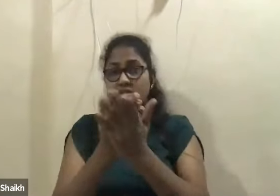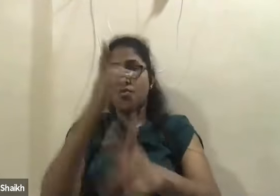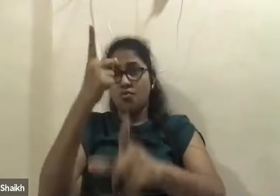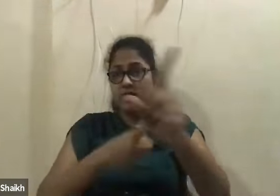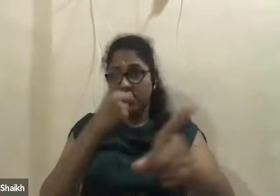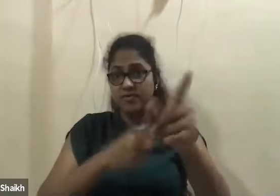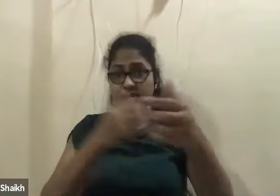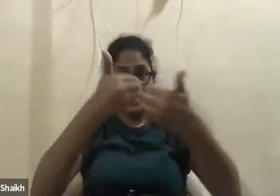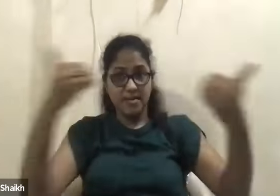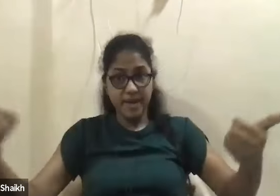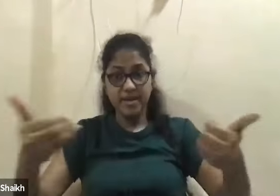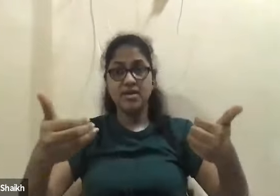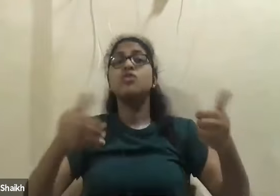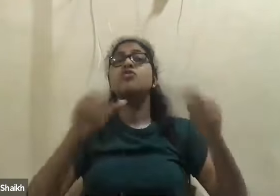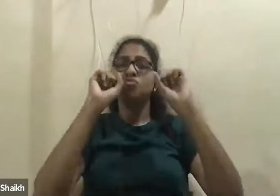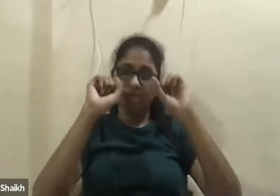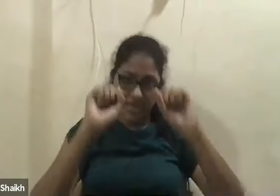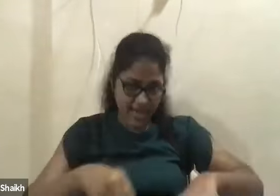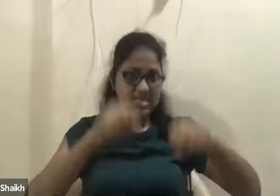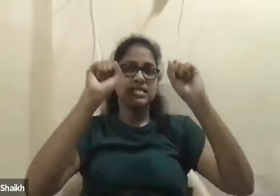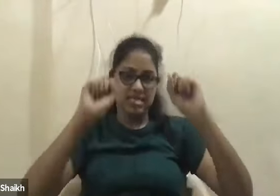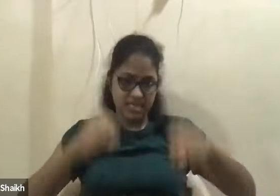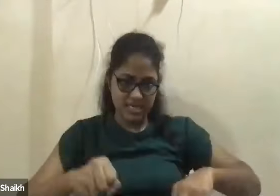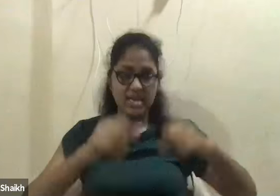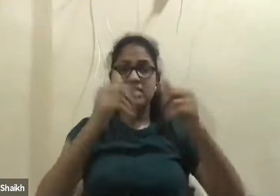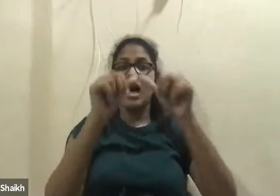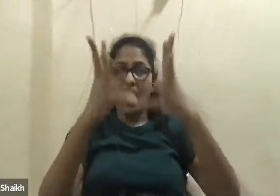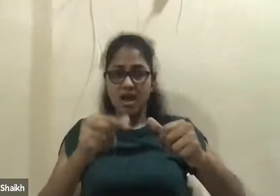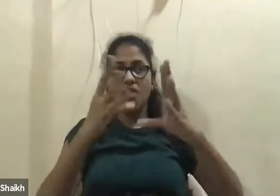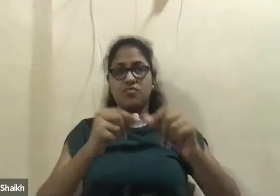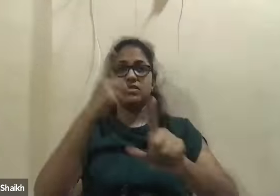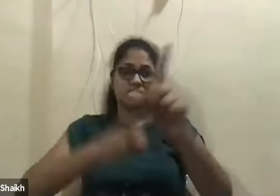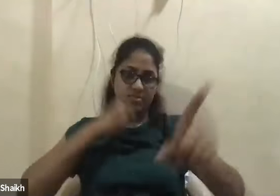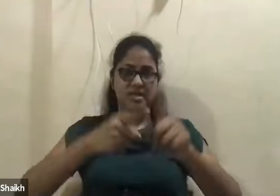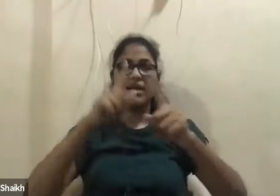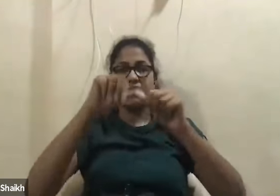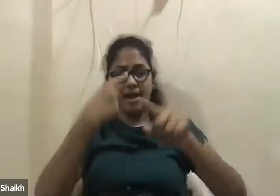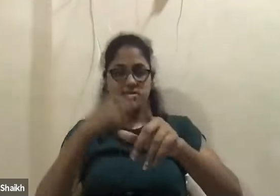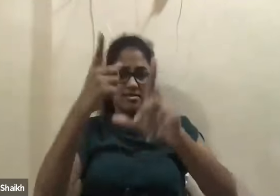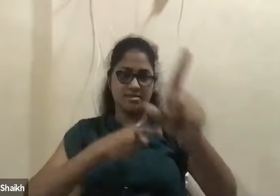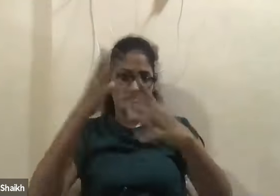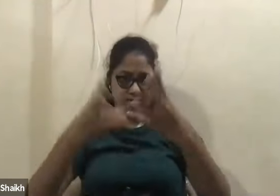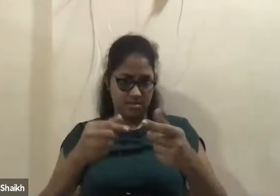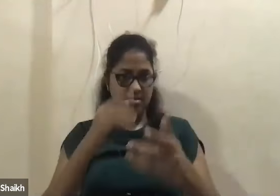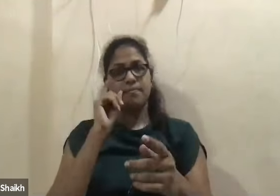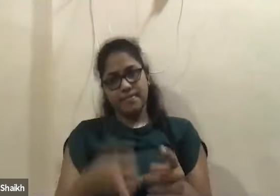file returns. Yes. If the settler has kept a lot of rights to herself or